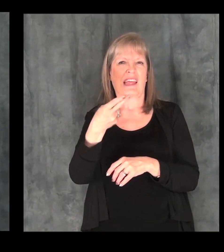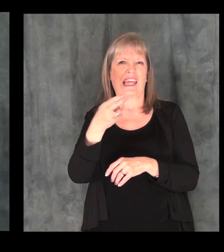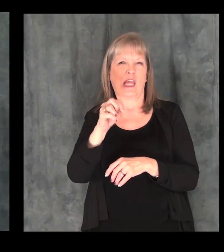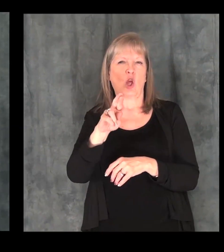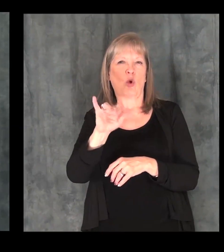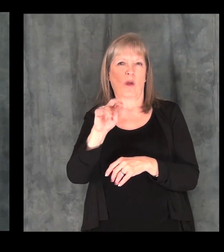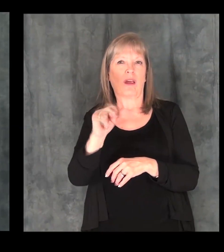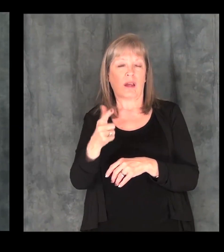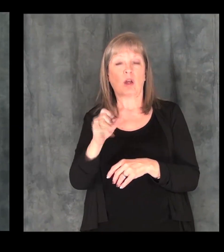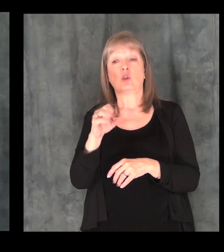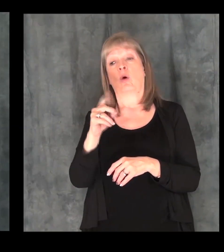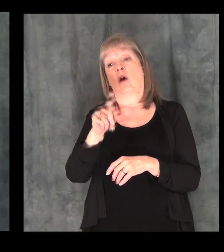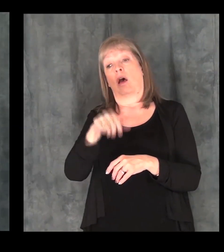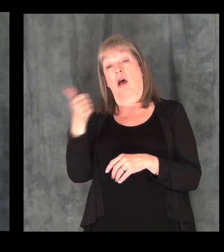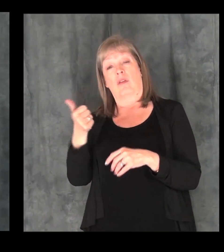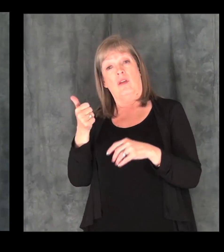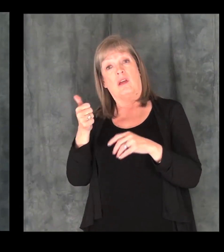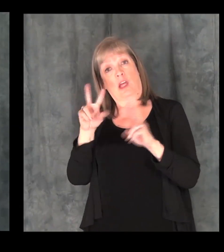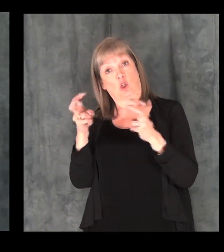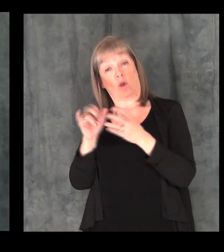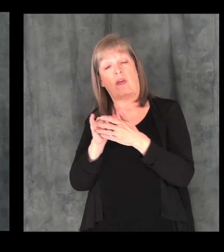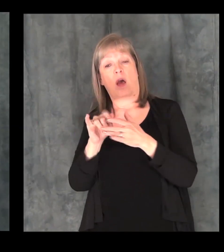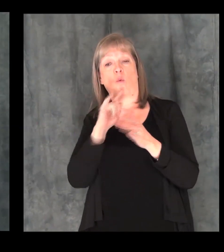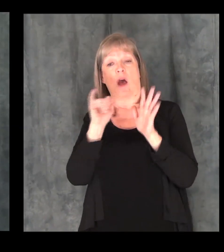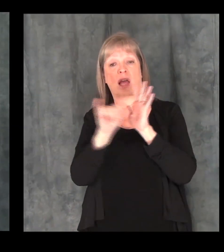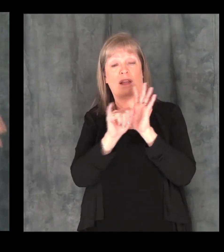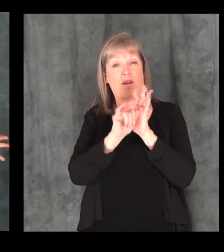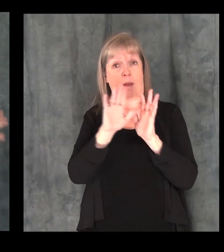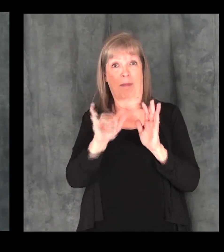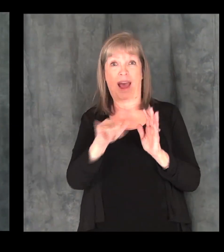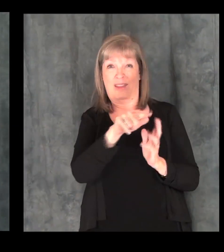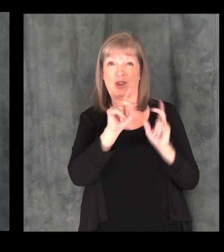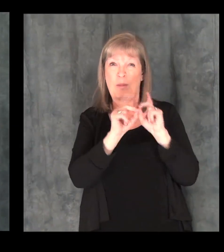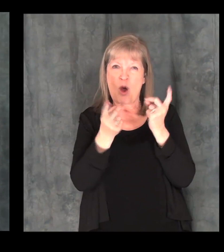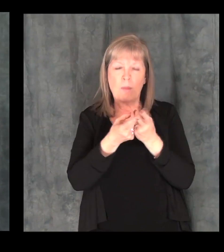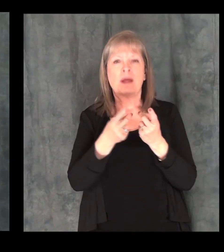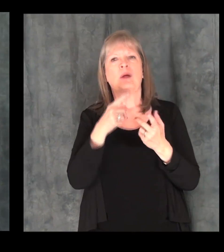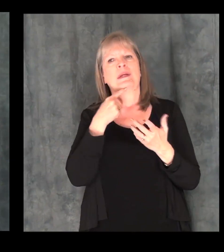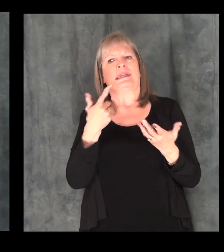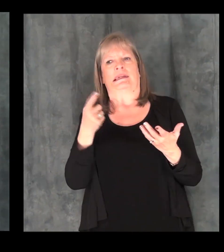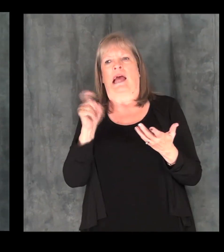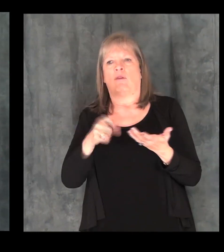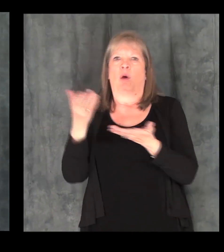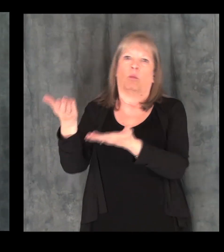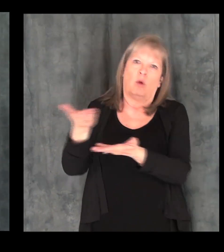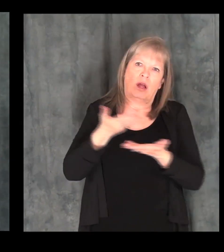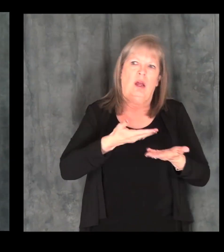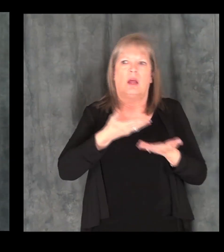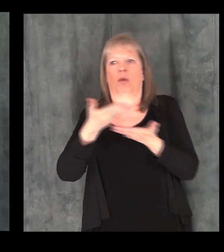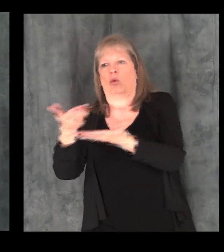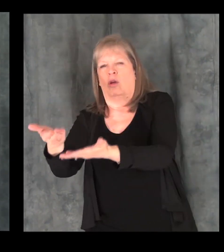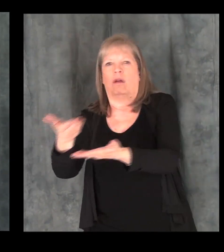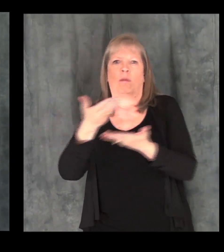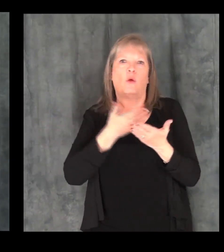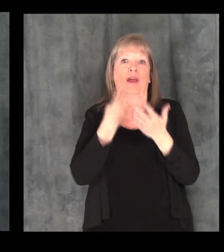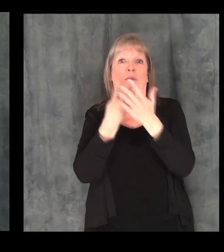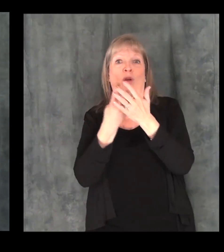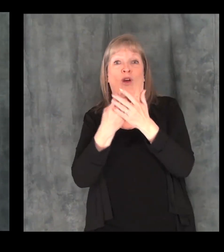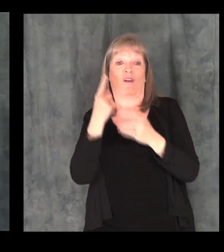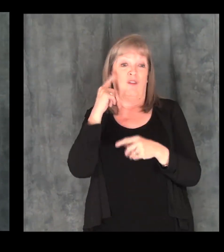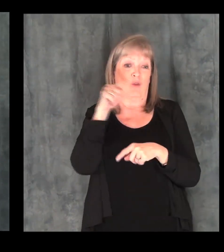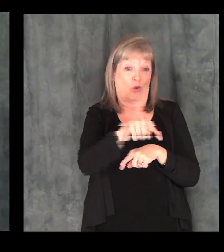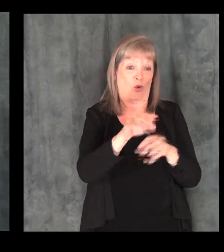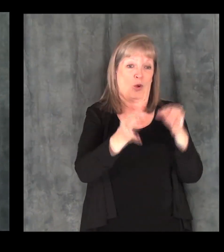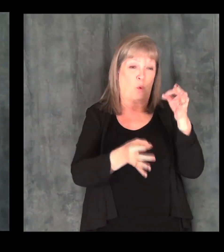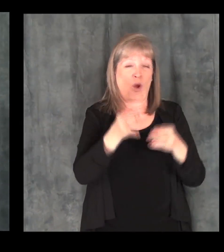one of the other issues that had been identified by the department was having to transport prisoners to court for maybe a 5-minute hearing,